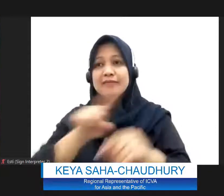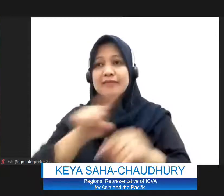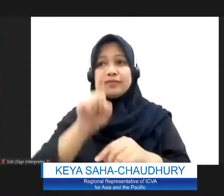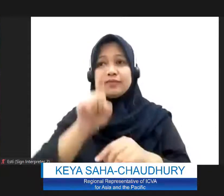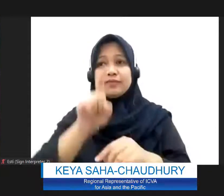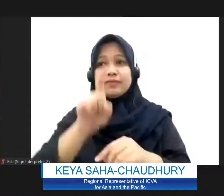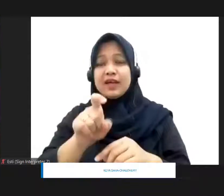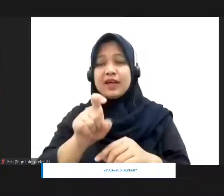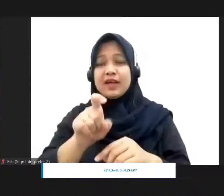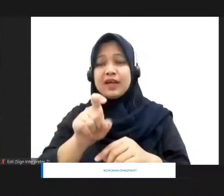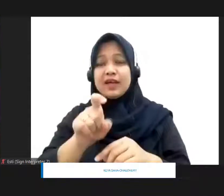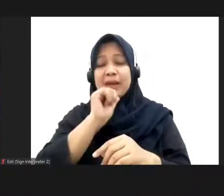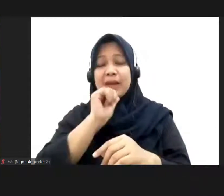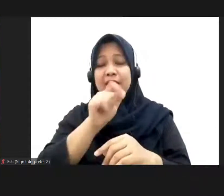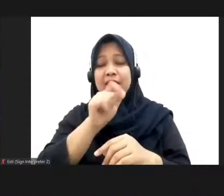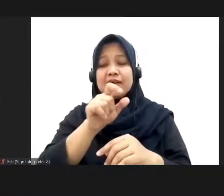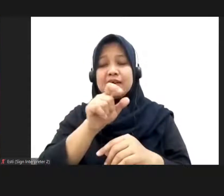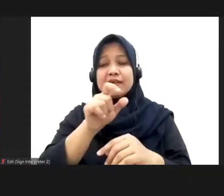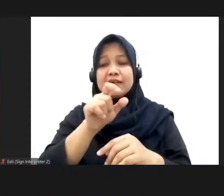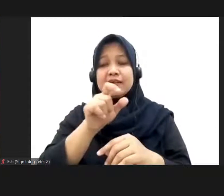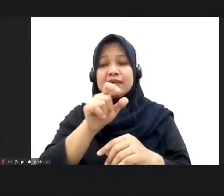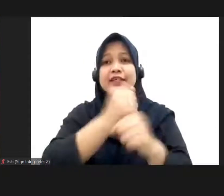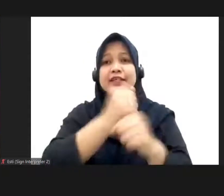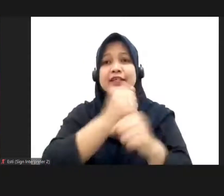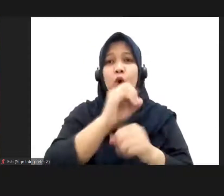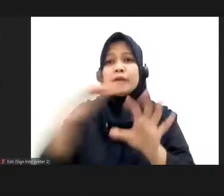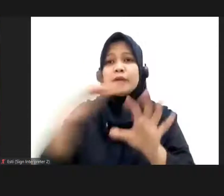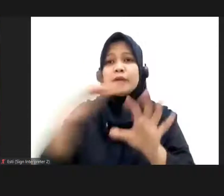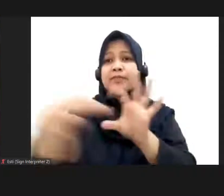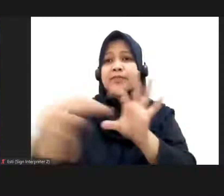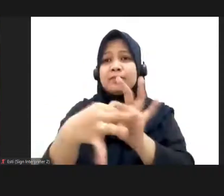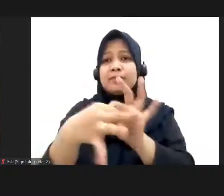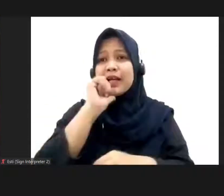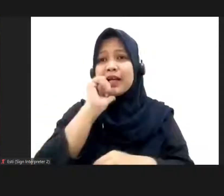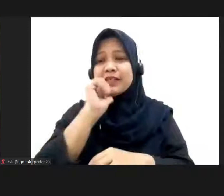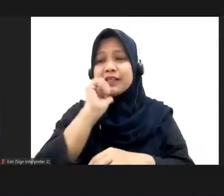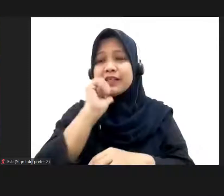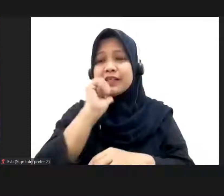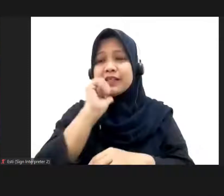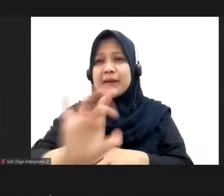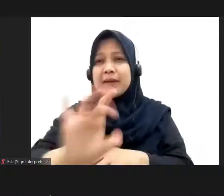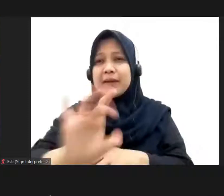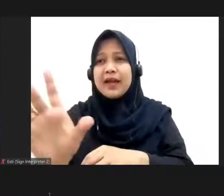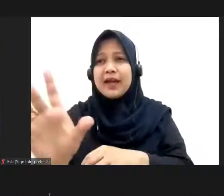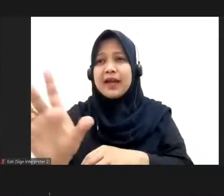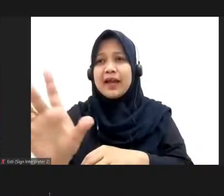and NGOs be working with to address and strengthen the role and resiliency of the